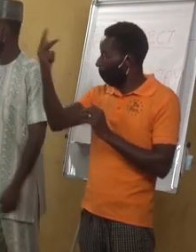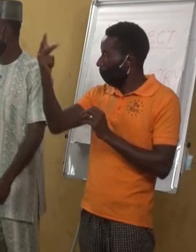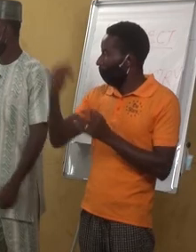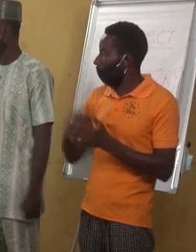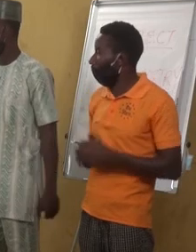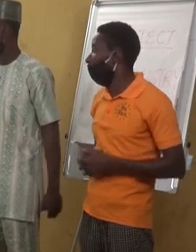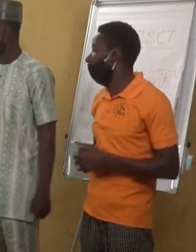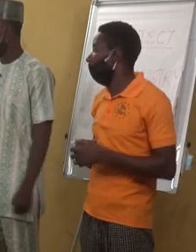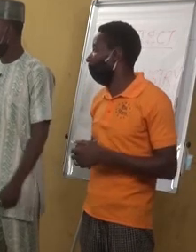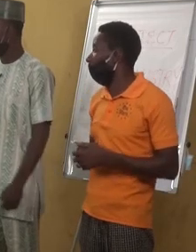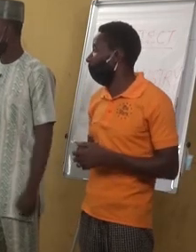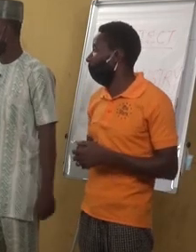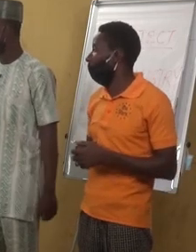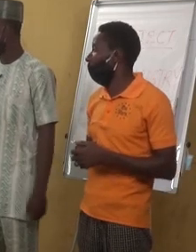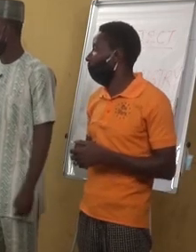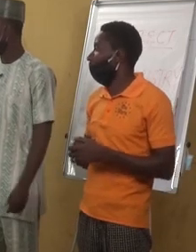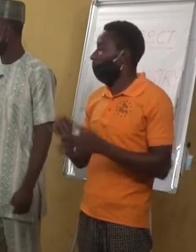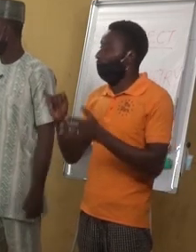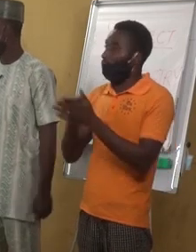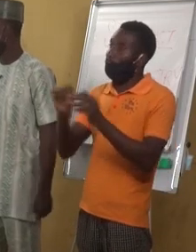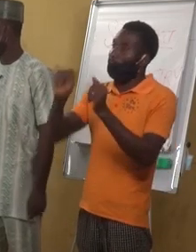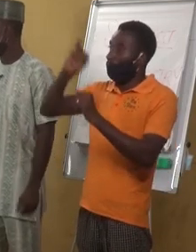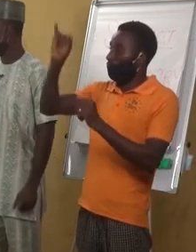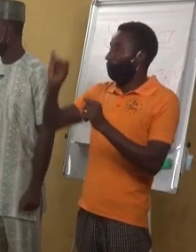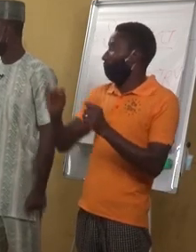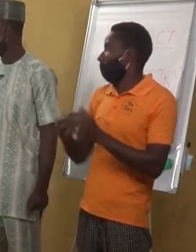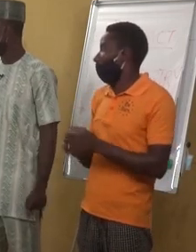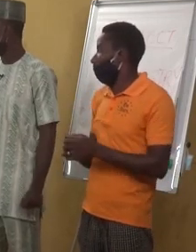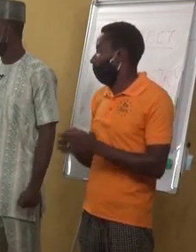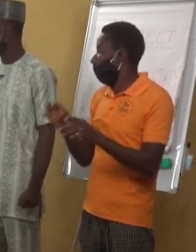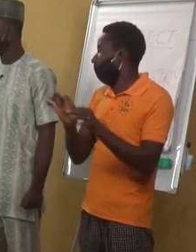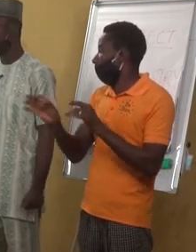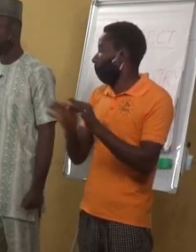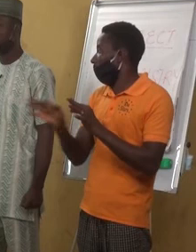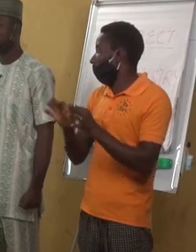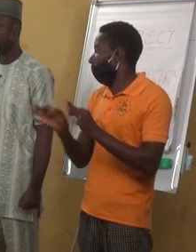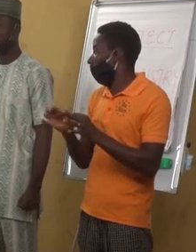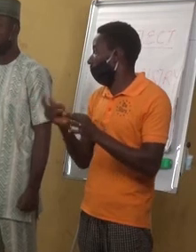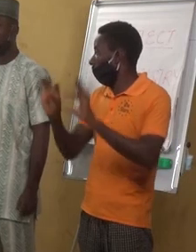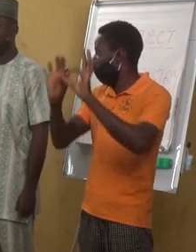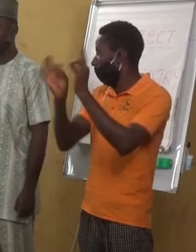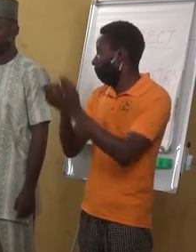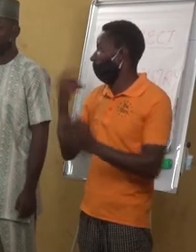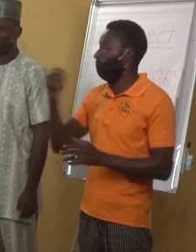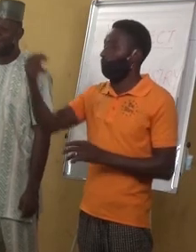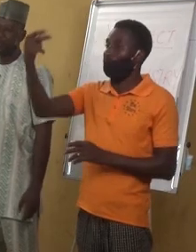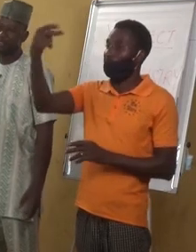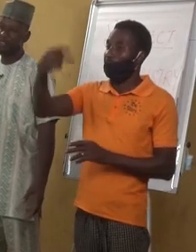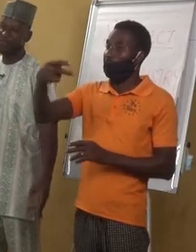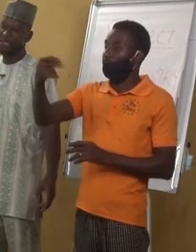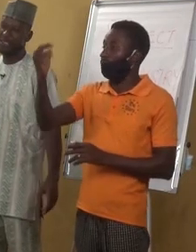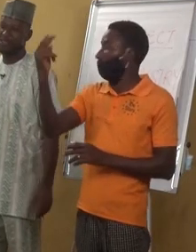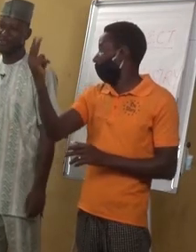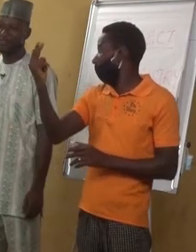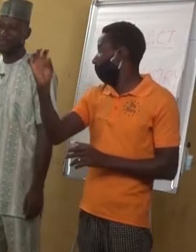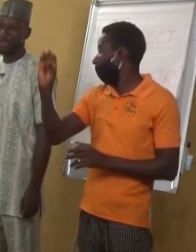3. With the aid of diagram, explain the formation of hydronium ion. Let me just